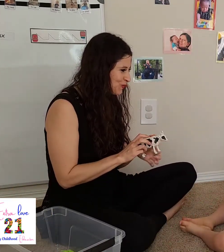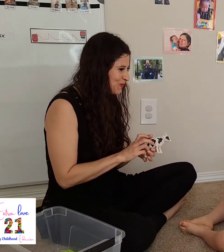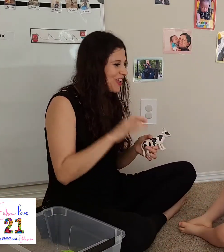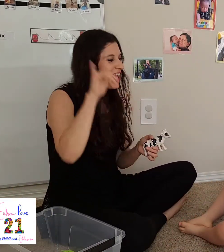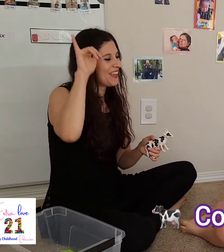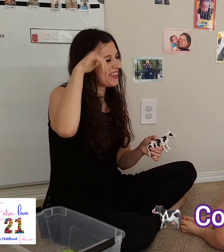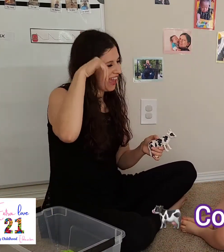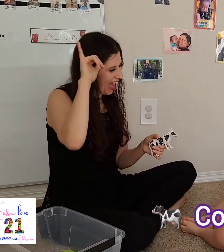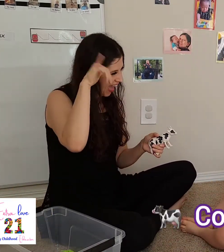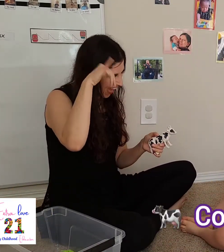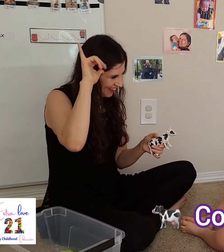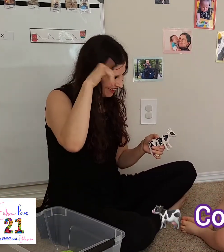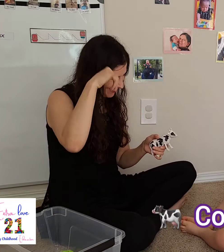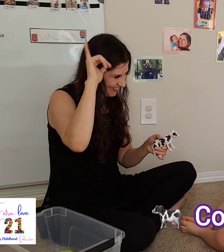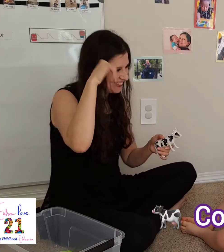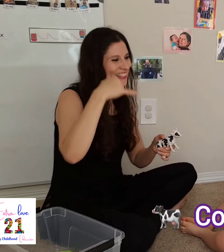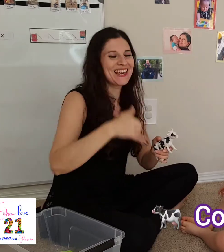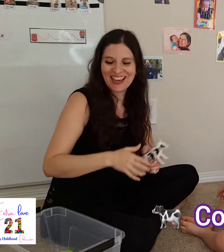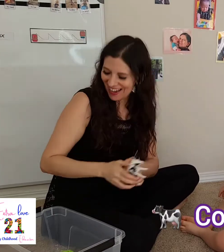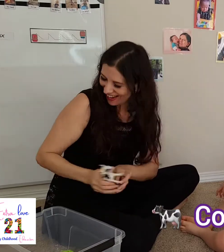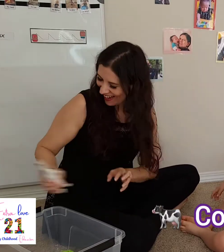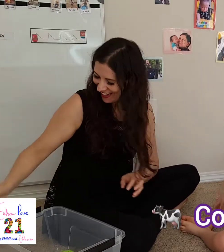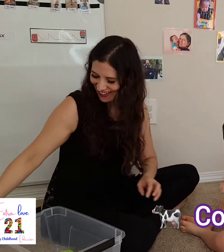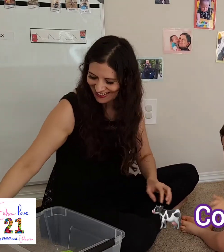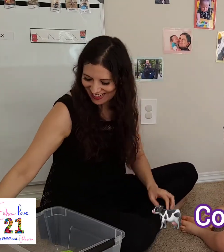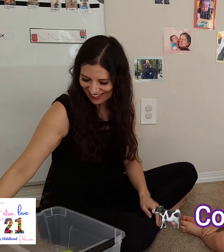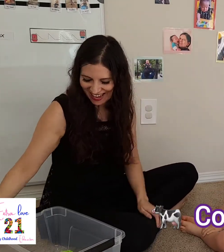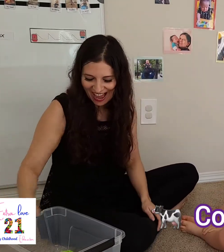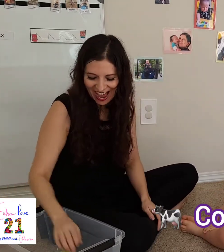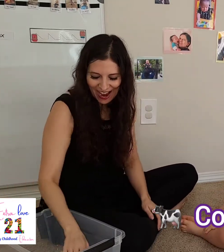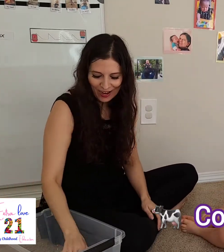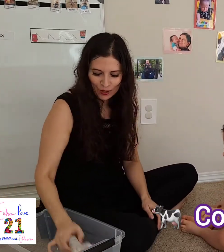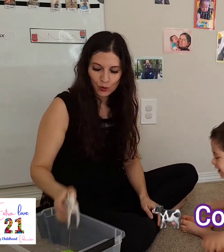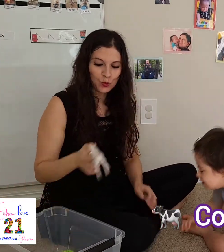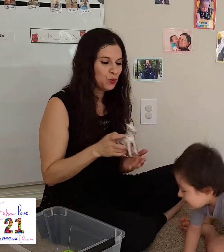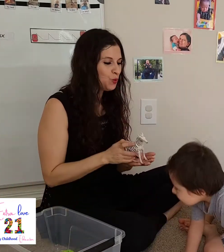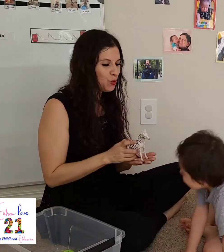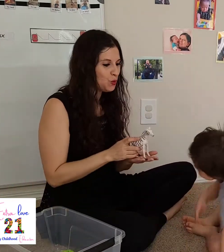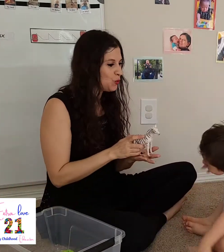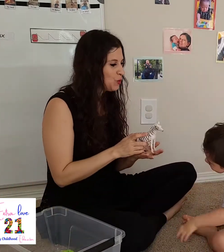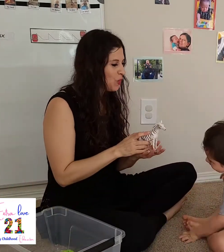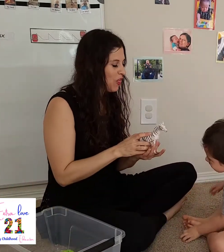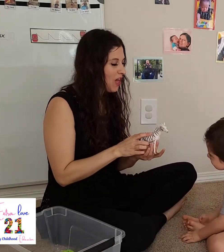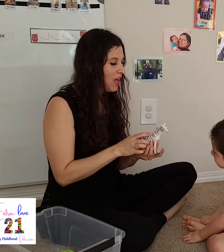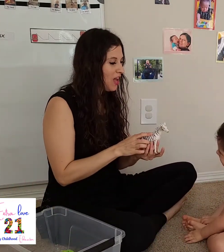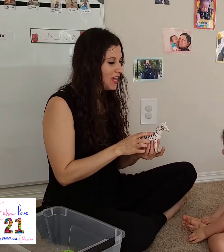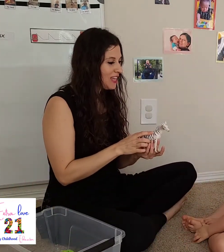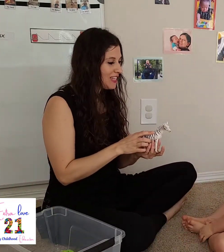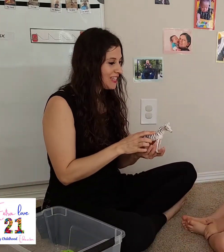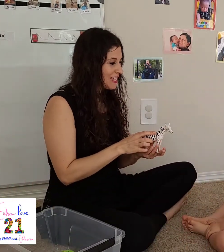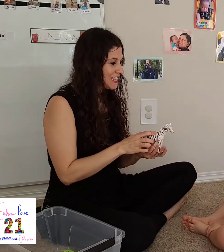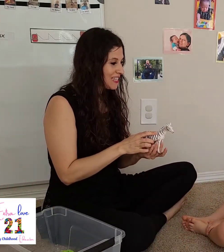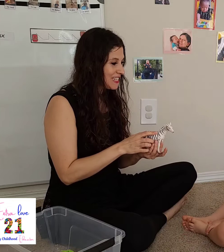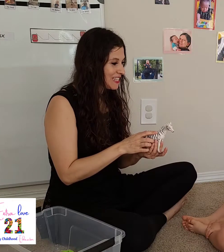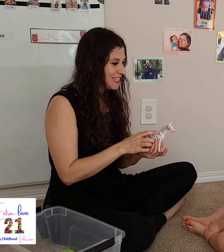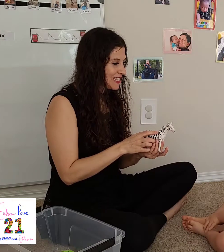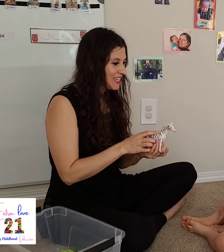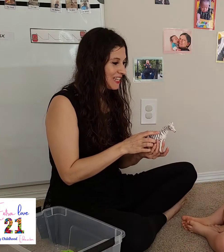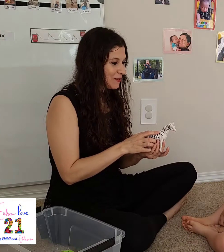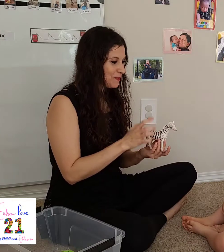A cow. Yeah. cow. Yeah. The. Z. Z.